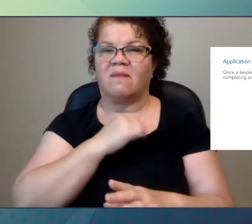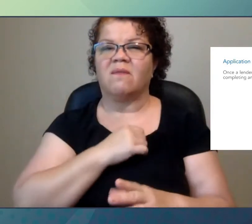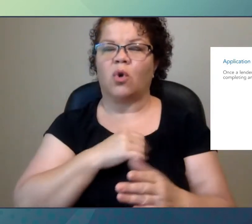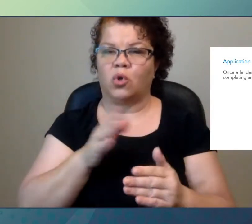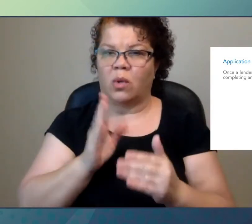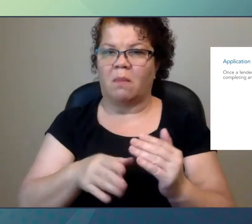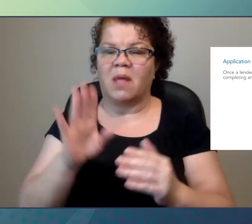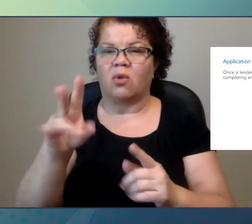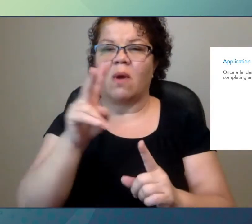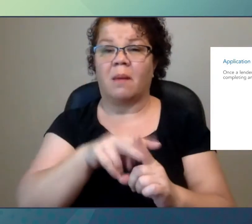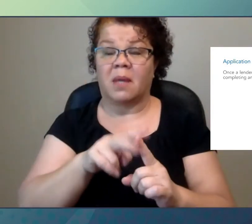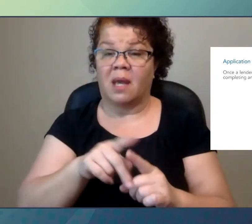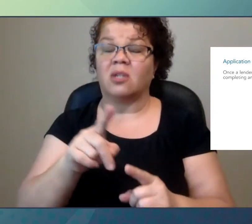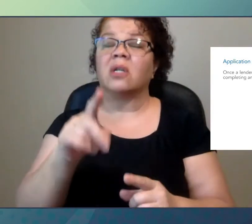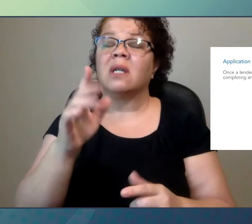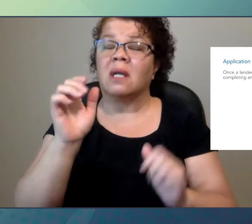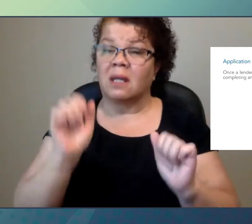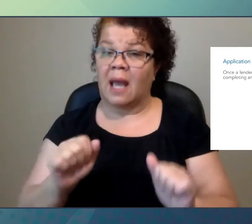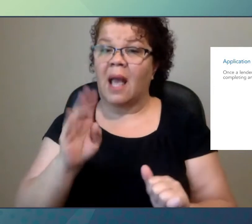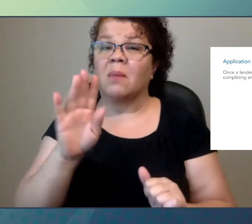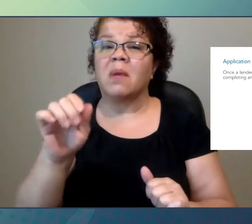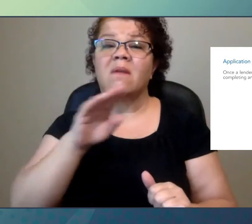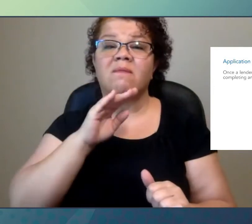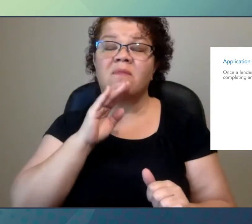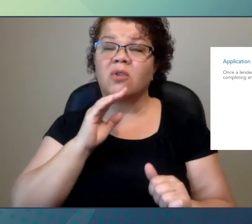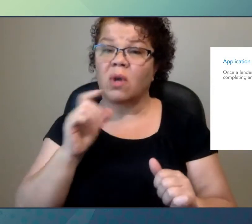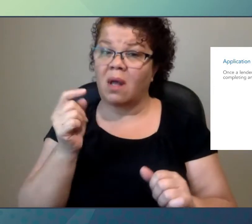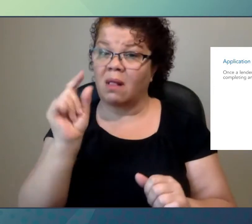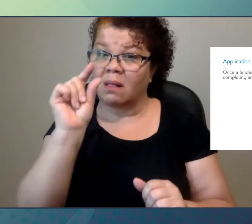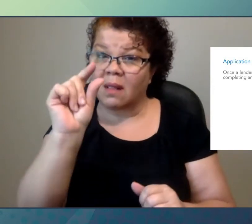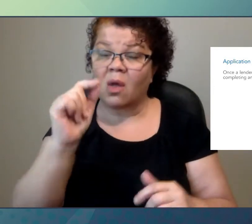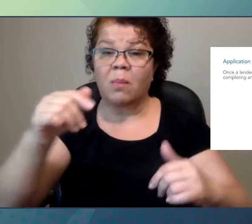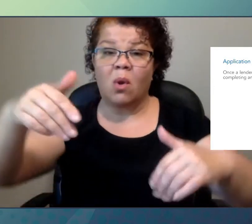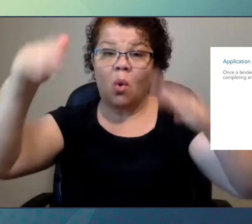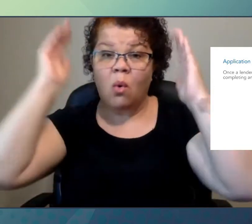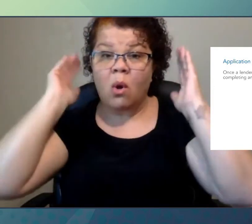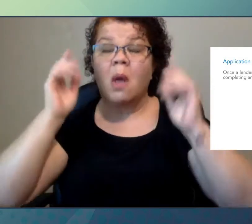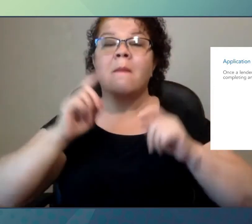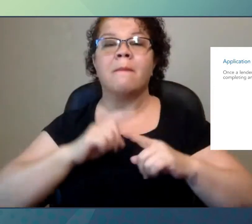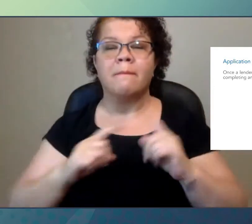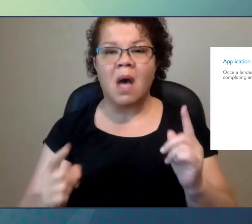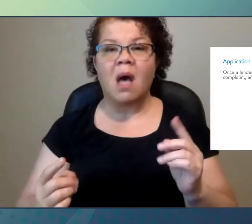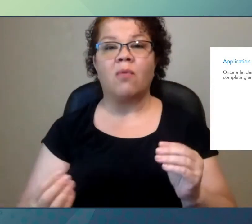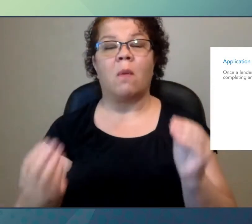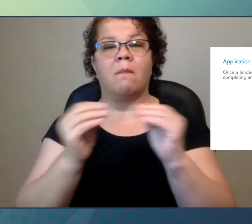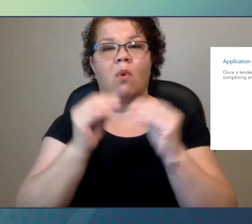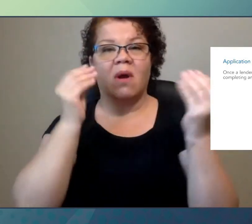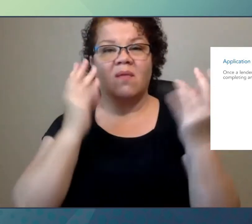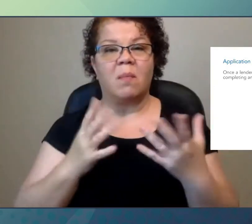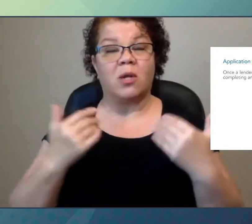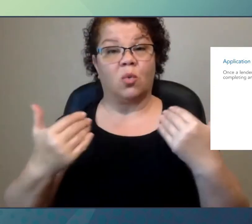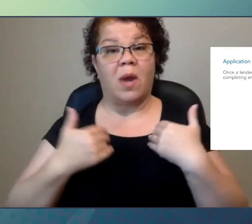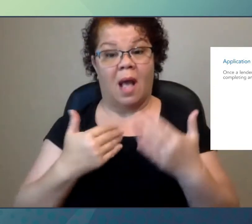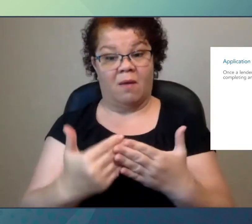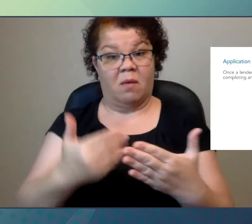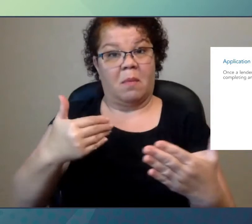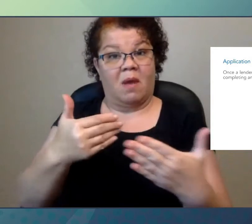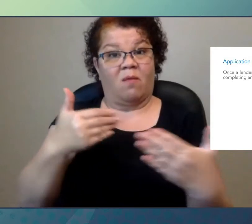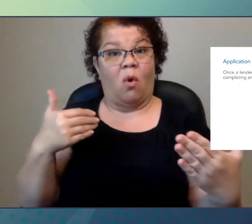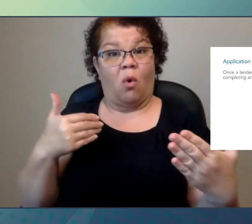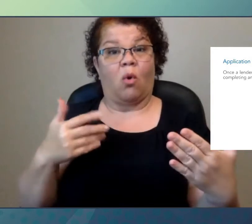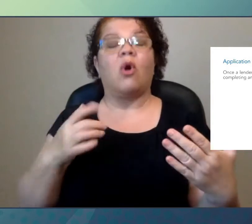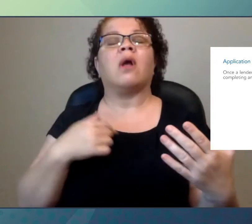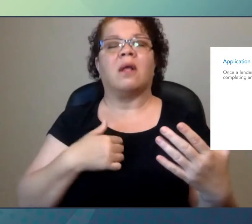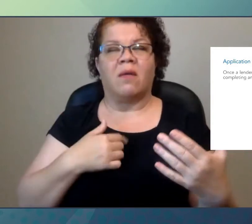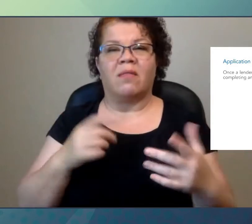can be a little daunting, but the more information we have up front as a lender, the faster we can help you close your loan.